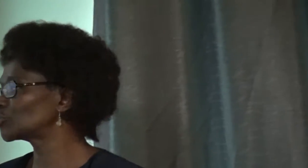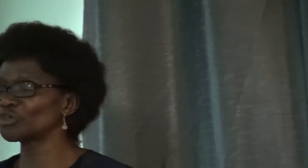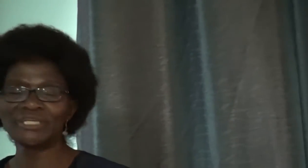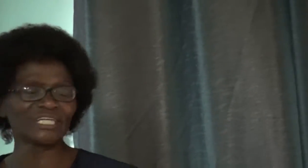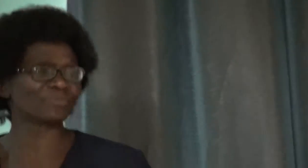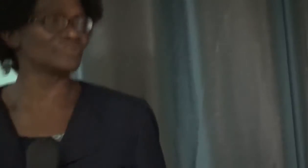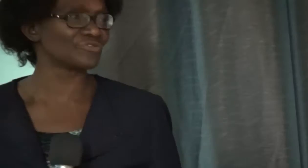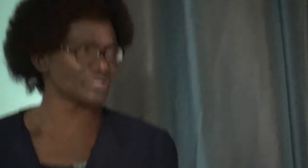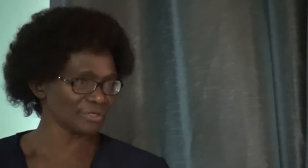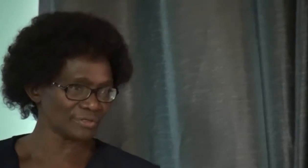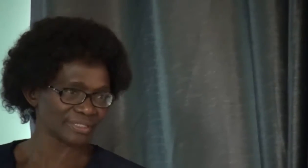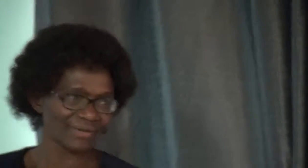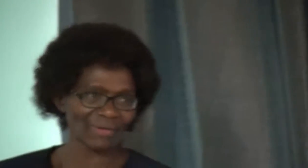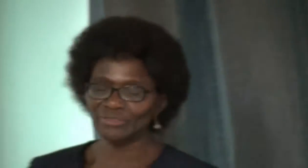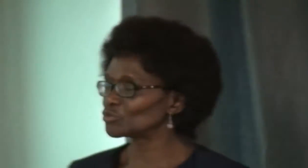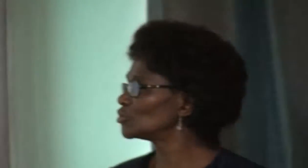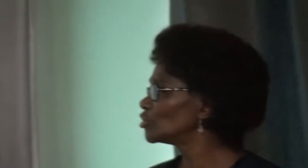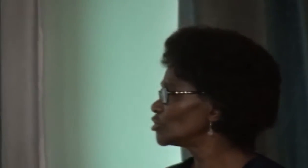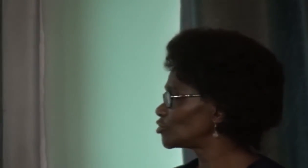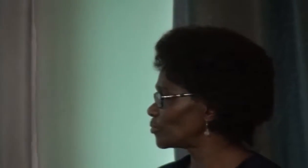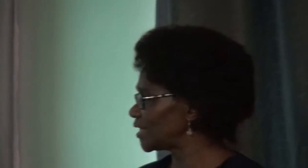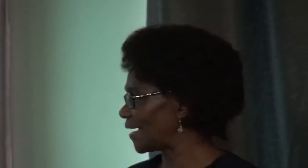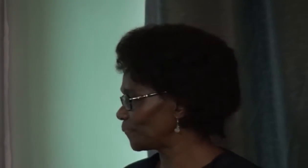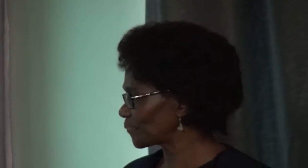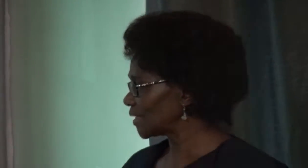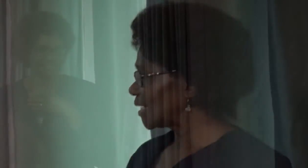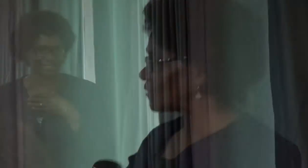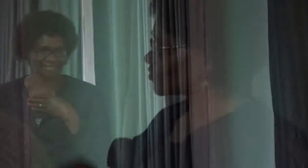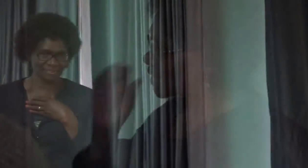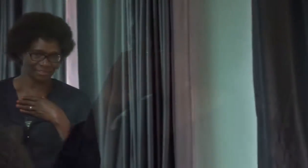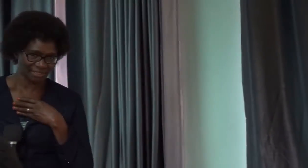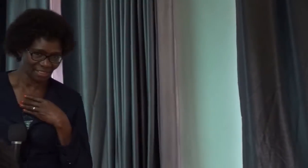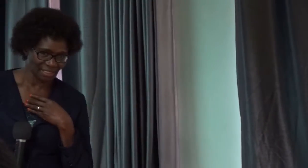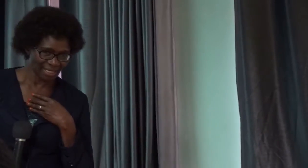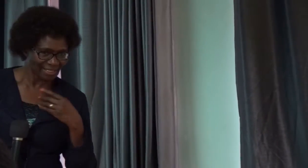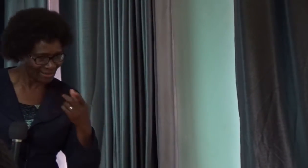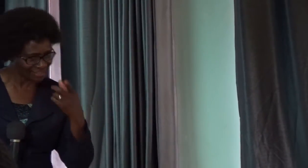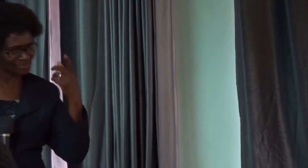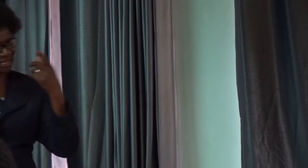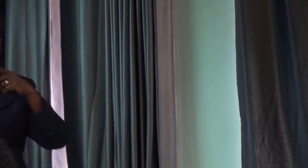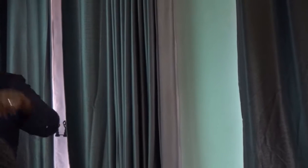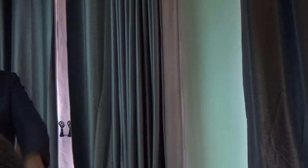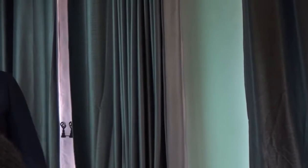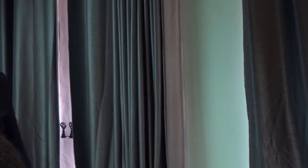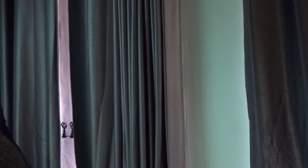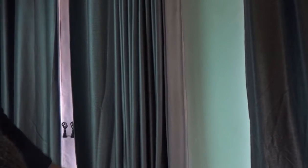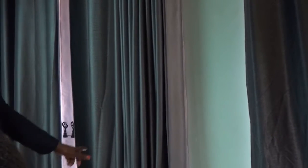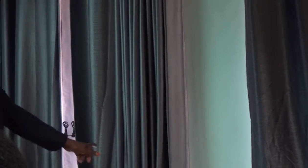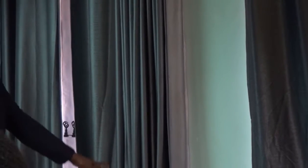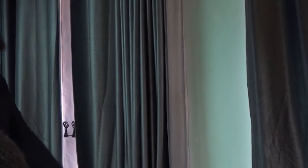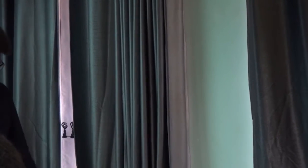an electronic portfolio. Now I want to stop there. Biology and chemistry. I love